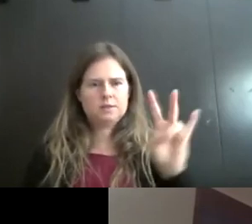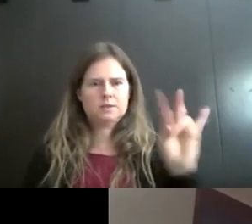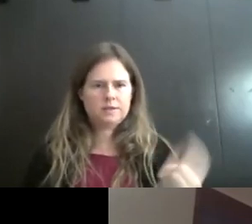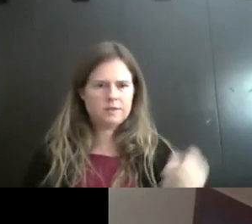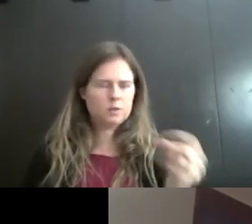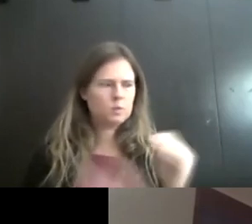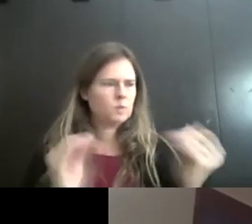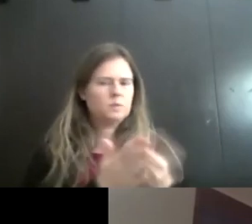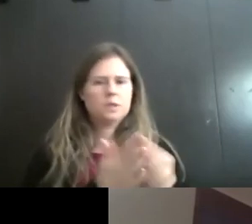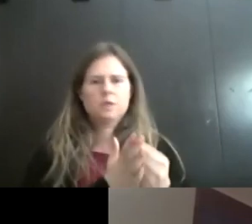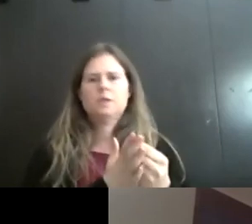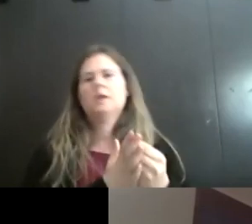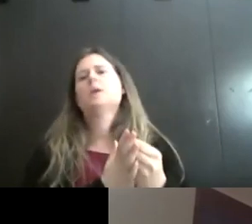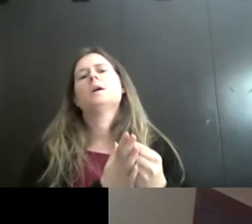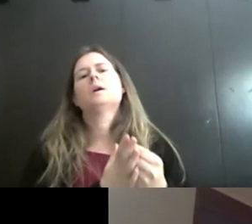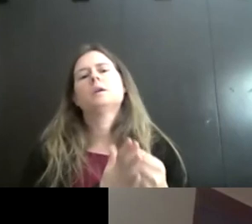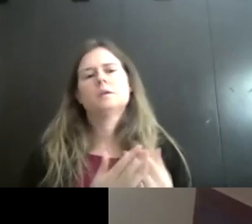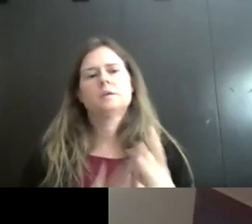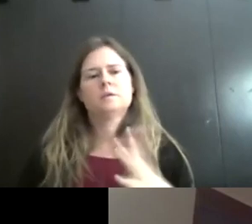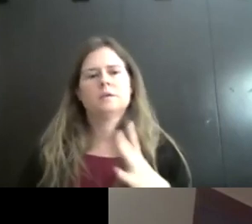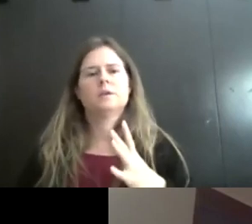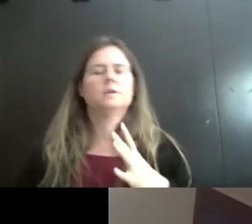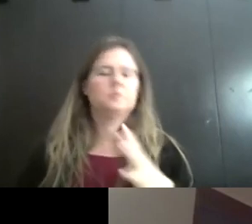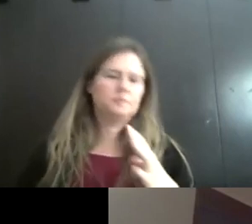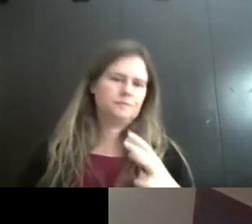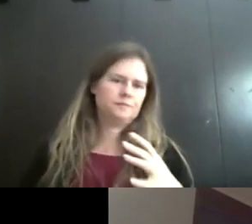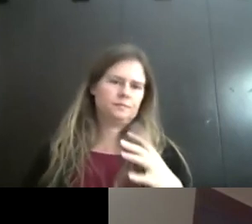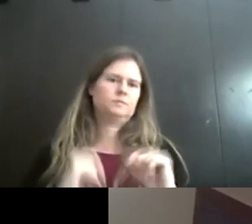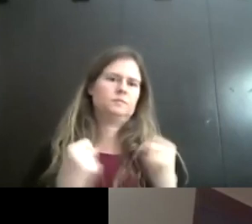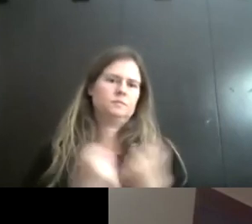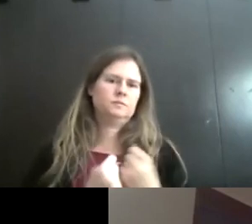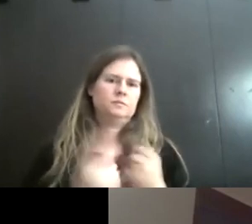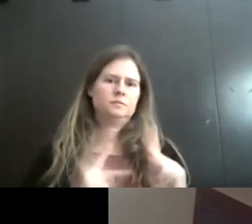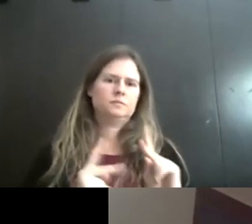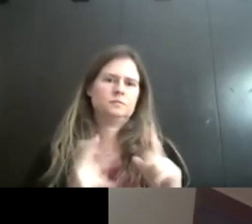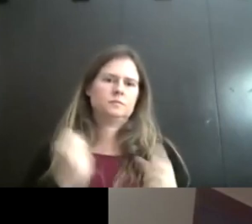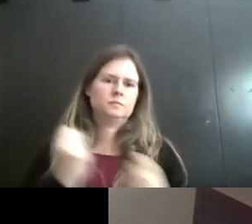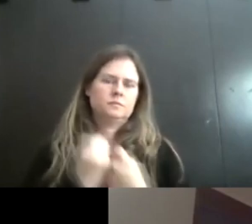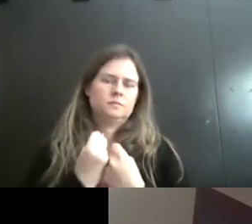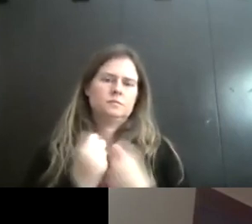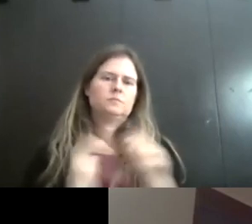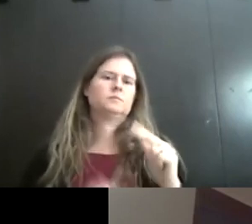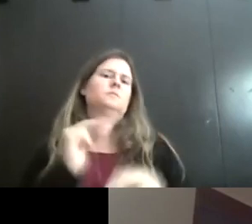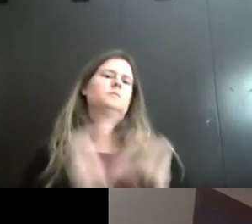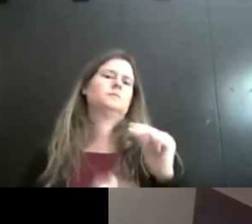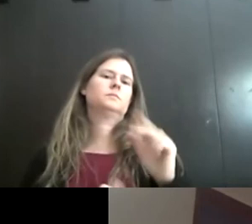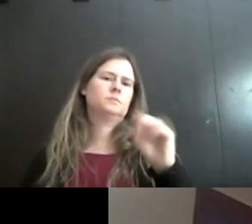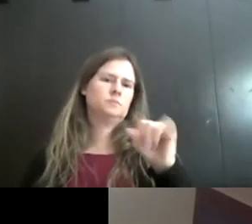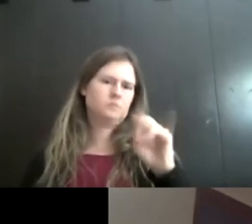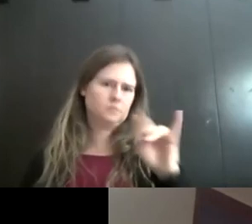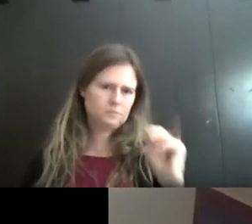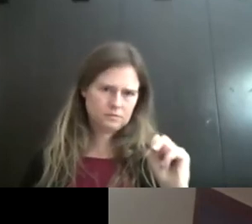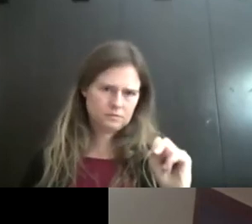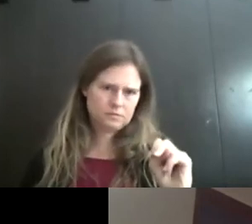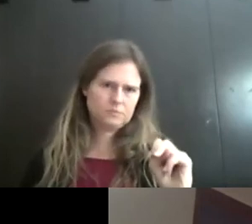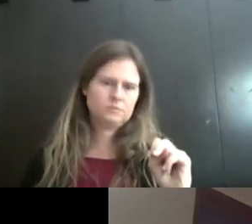in. And it's basically the tribal people that helped build the mission. Those families, the Ortega family,